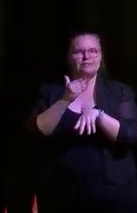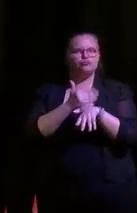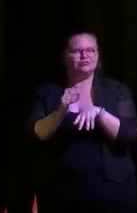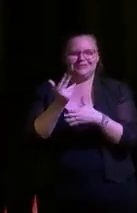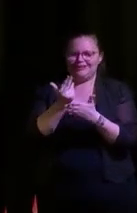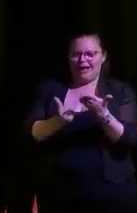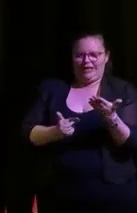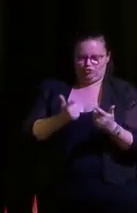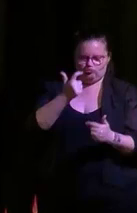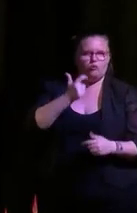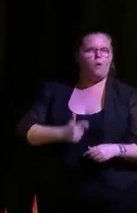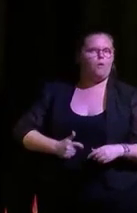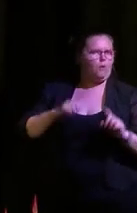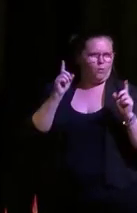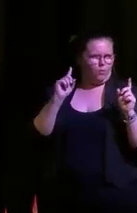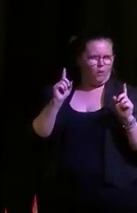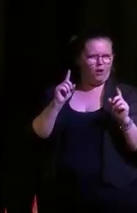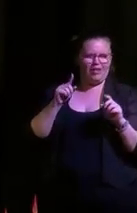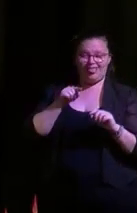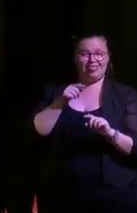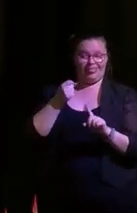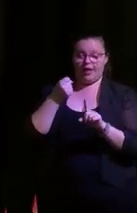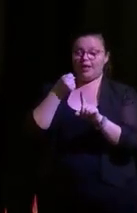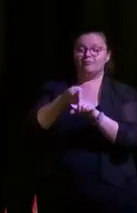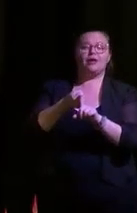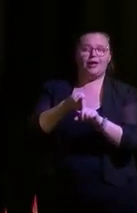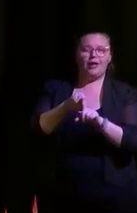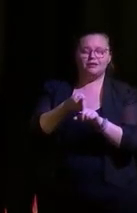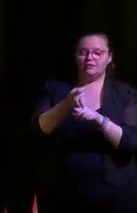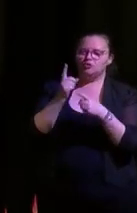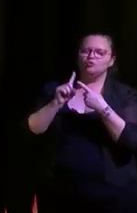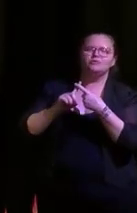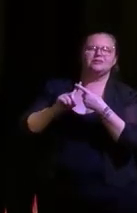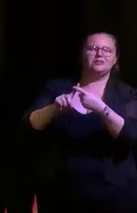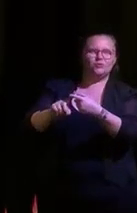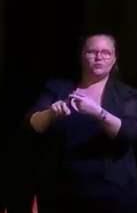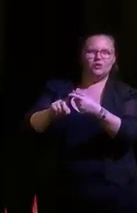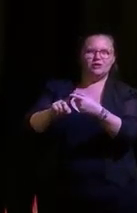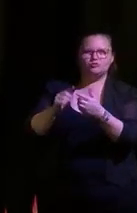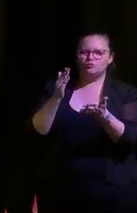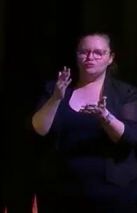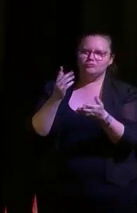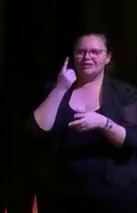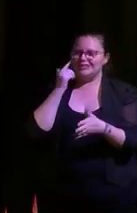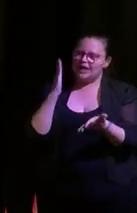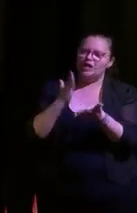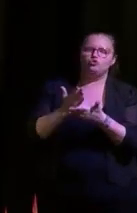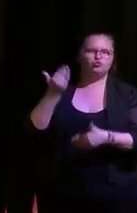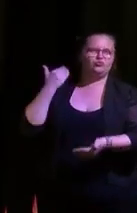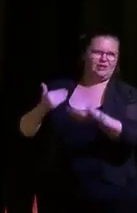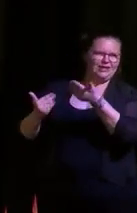role and their impact in continuing to decolonise our spaces, our